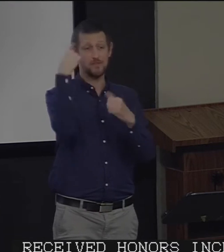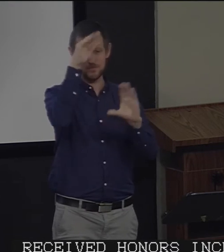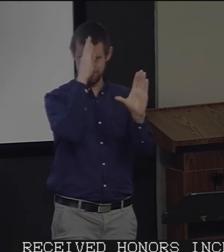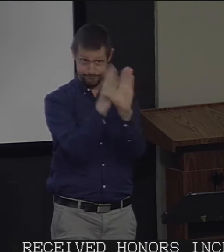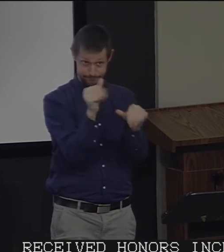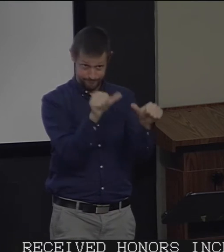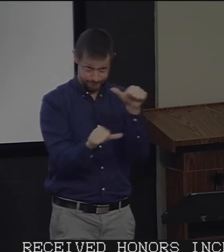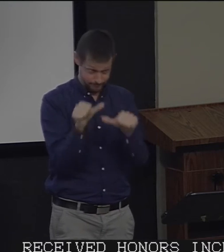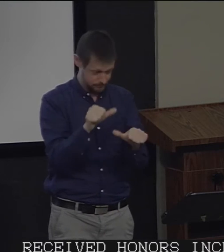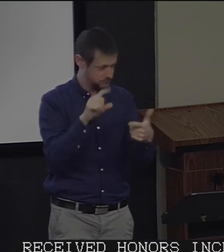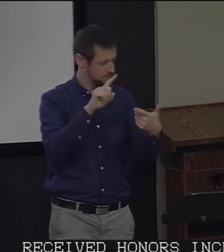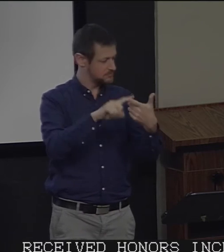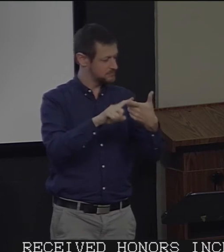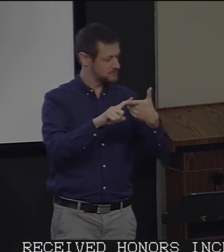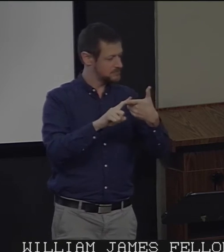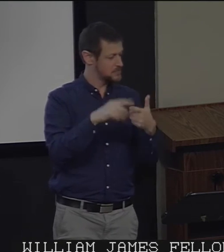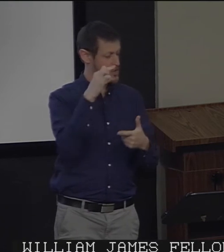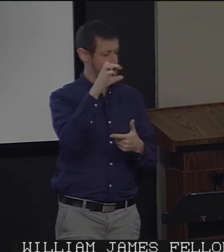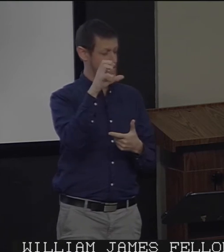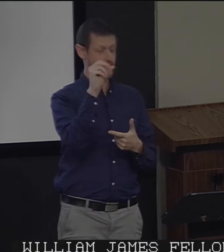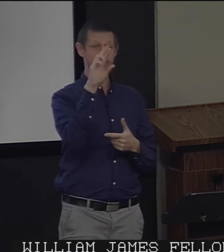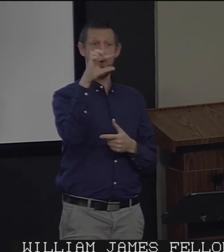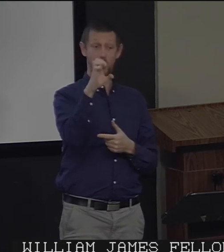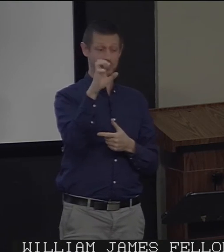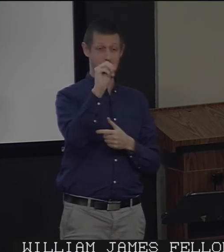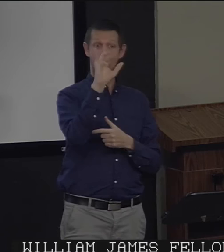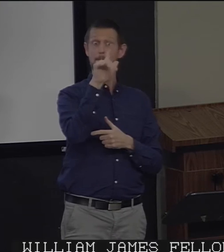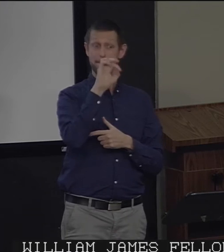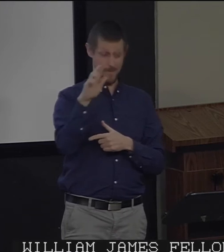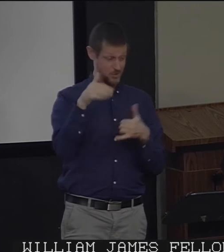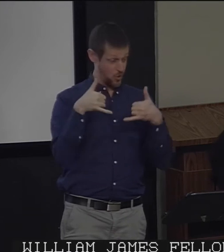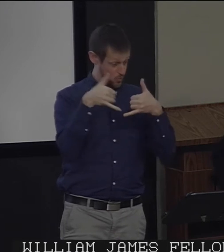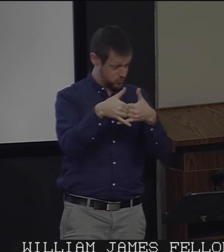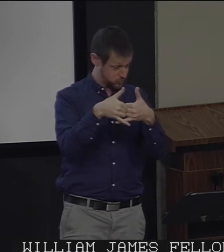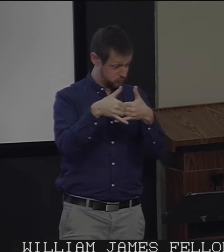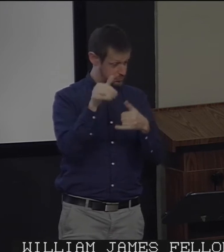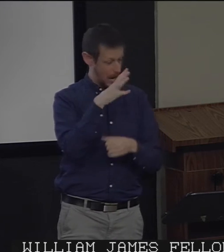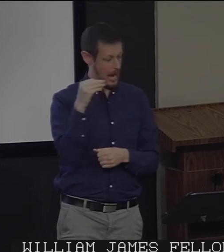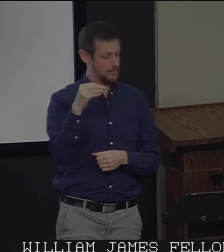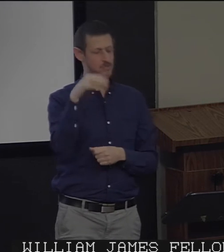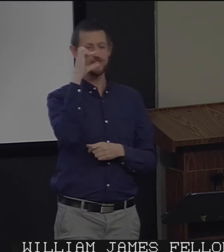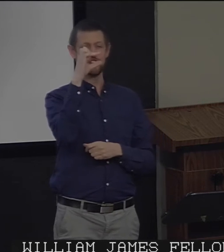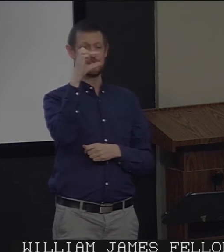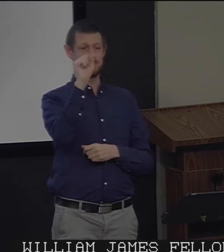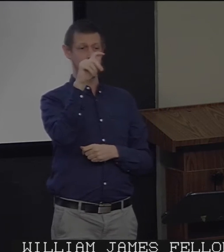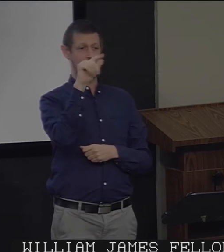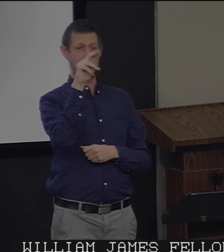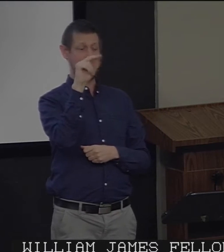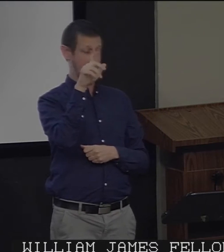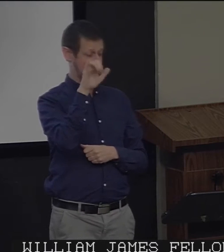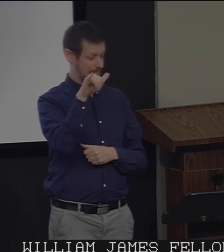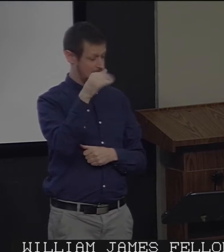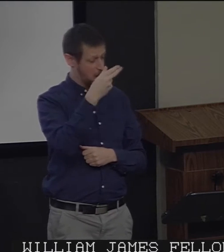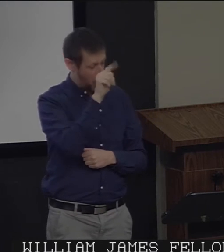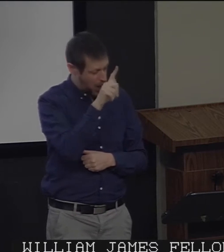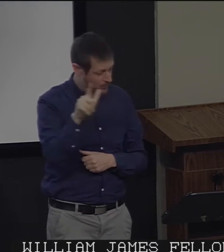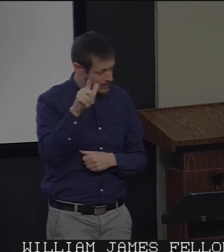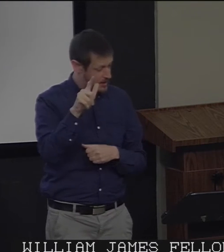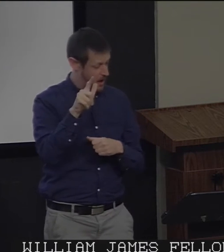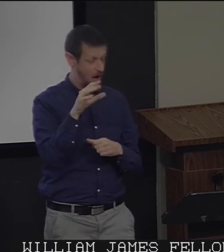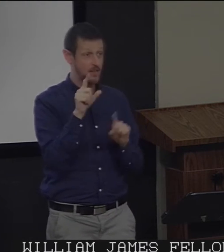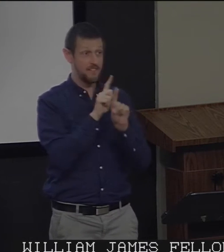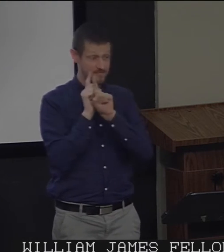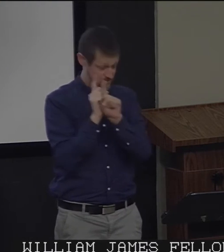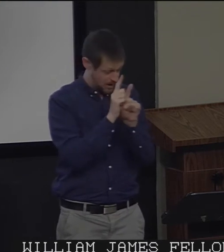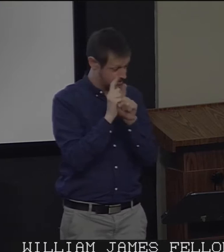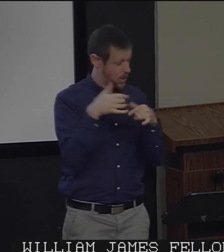the Association for Psychological Science, the George Miller Award, and the G. Stanley